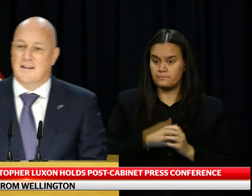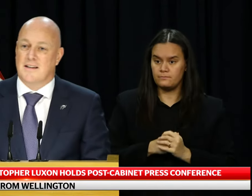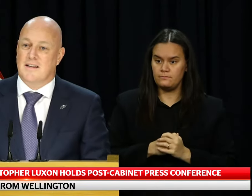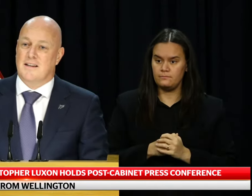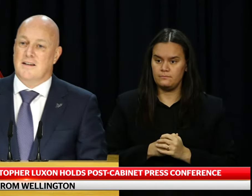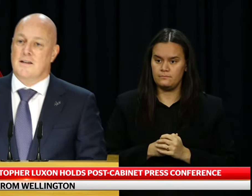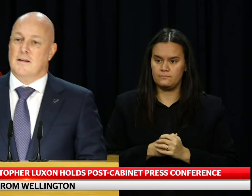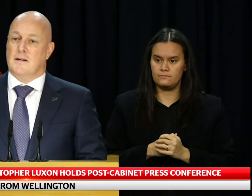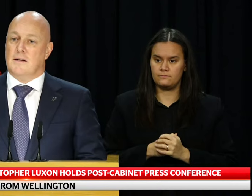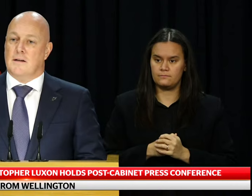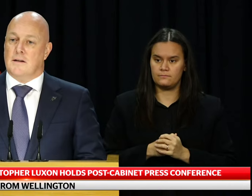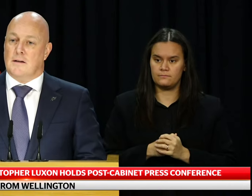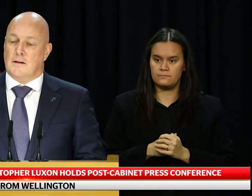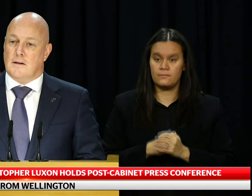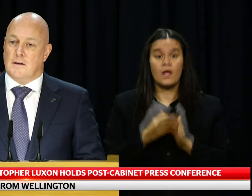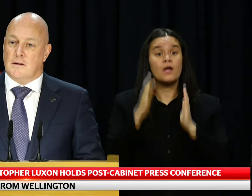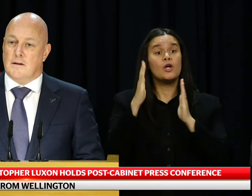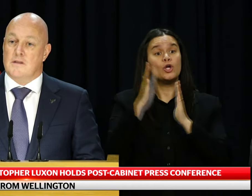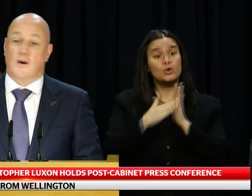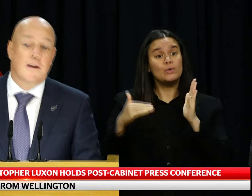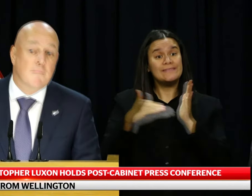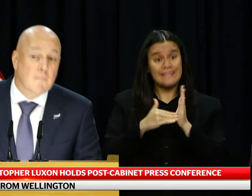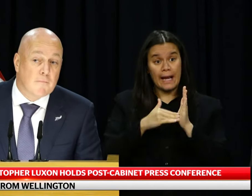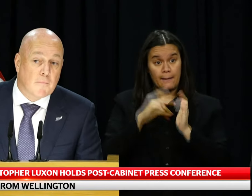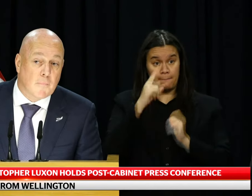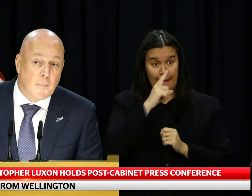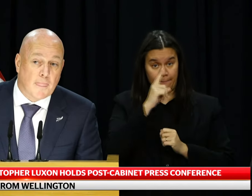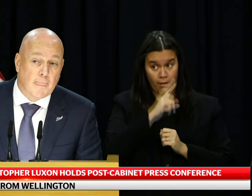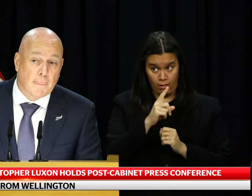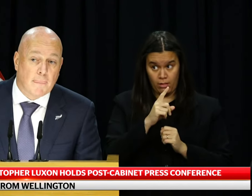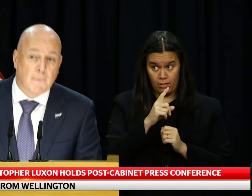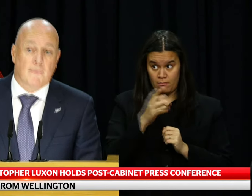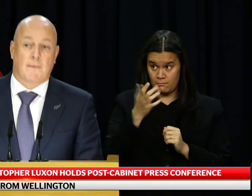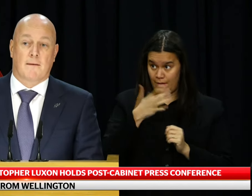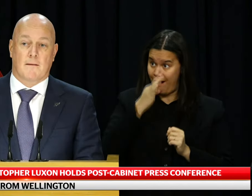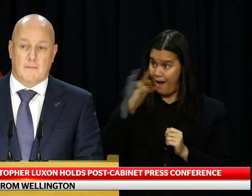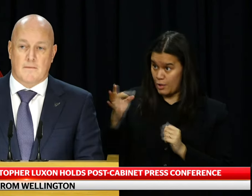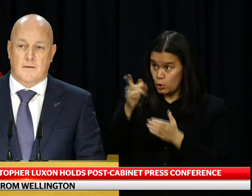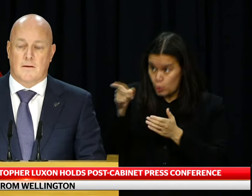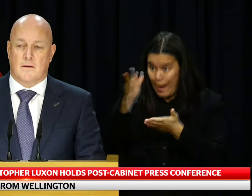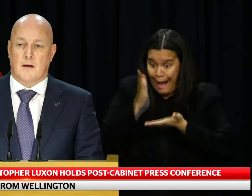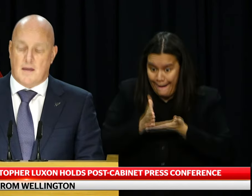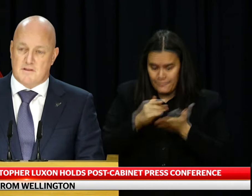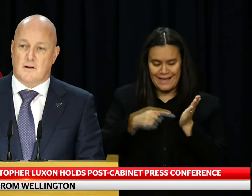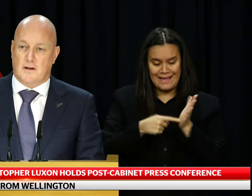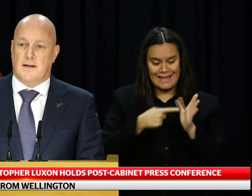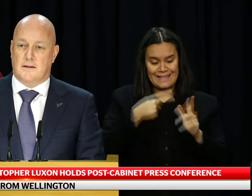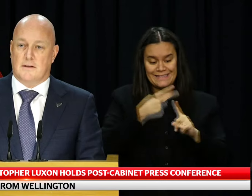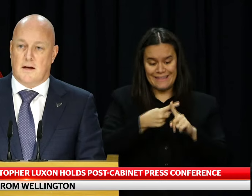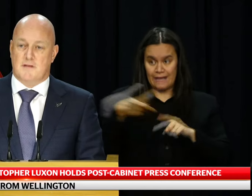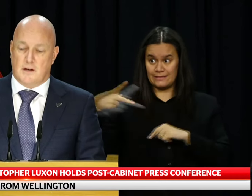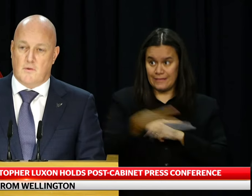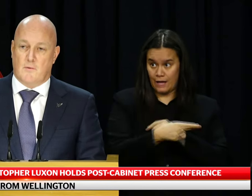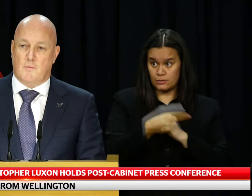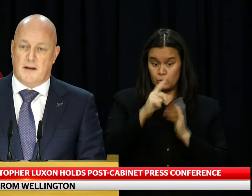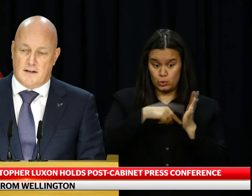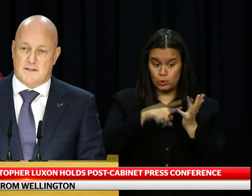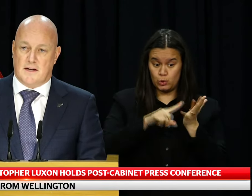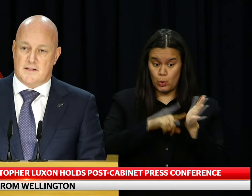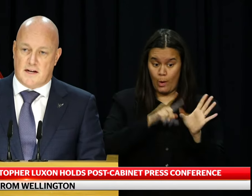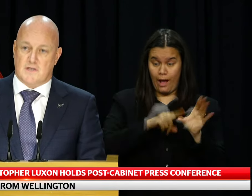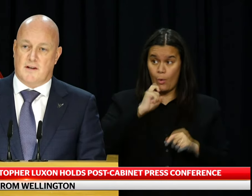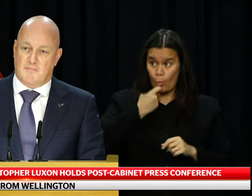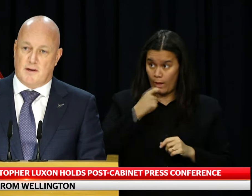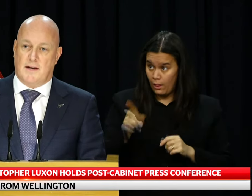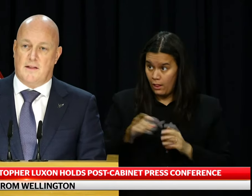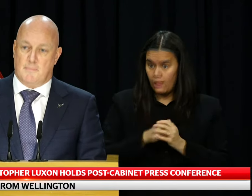Can I just confirm New Zealanders will see their tax cuts in July? Sorry? Can I confirm that New Zealanders will see a tax cut Absolutely. In July? Absolutely. We will be